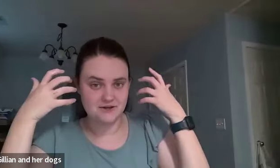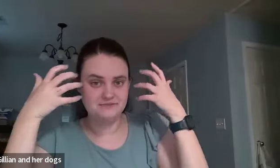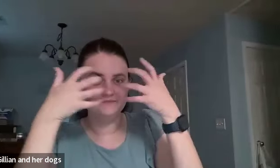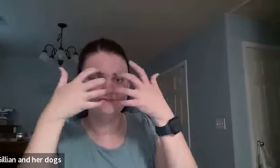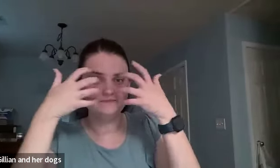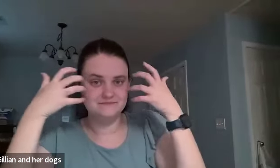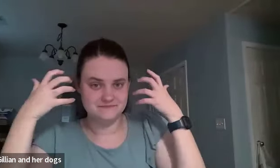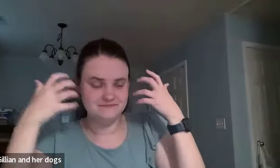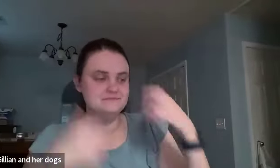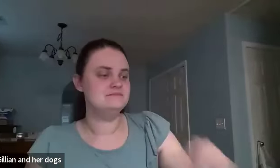tiger.